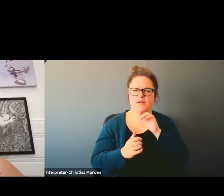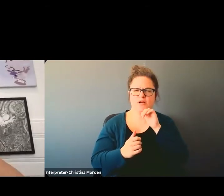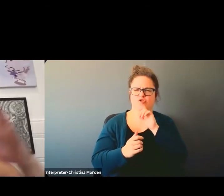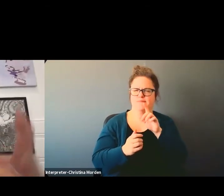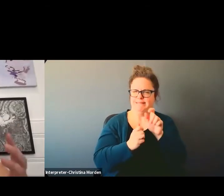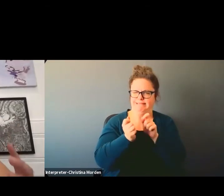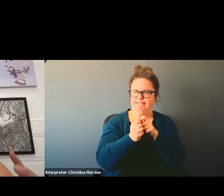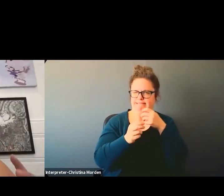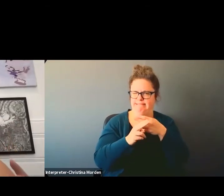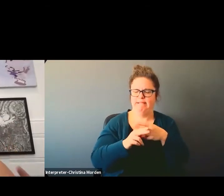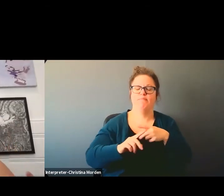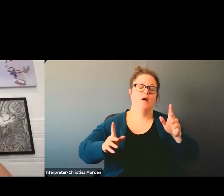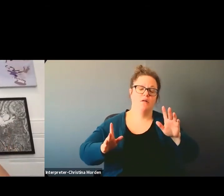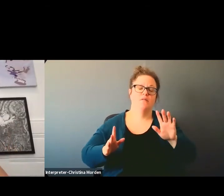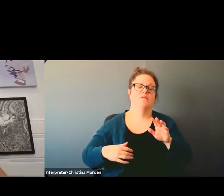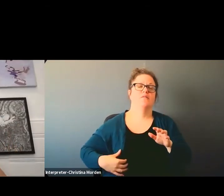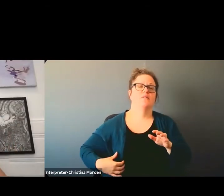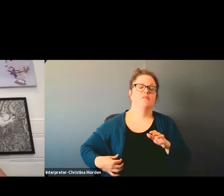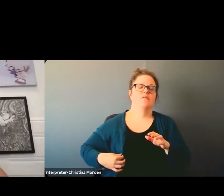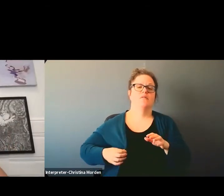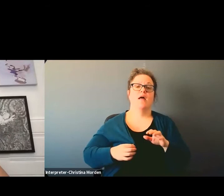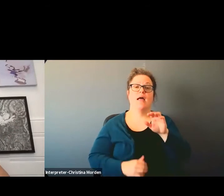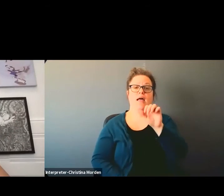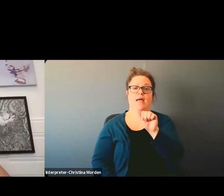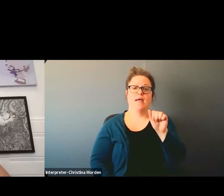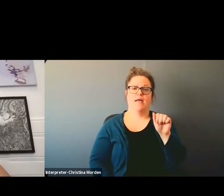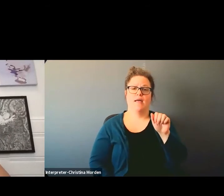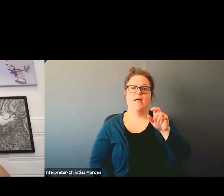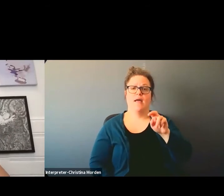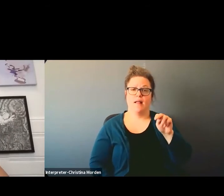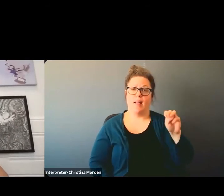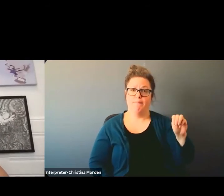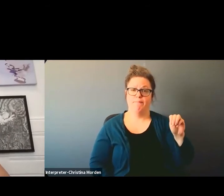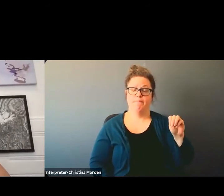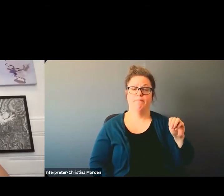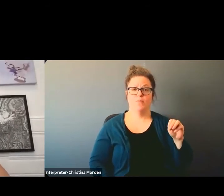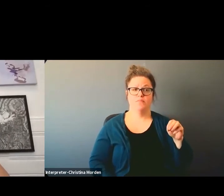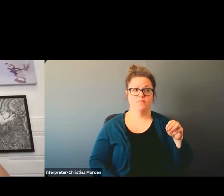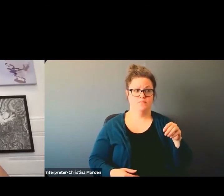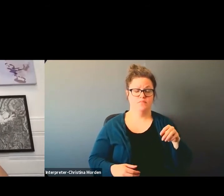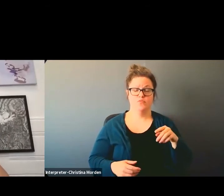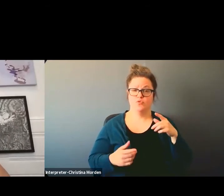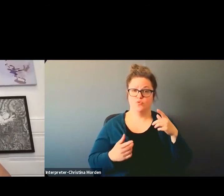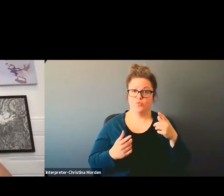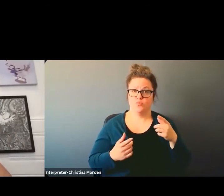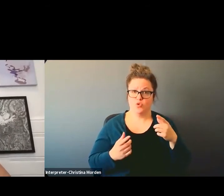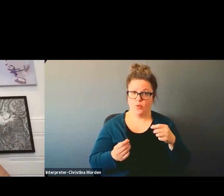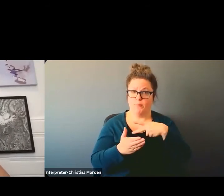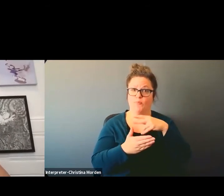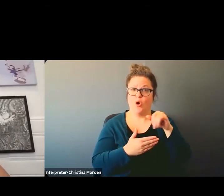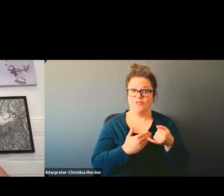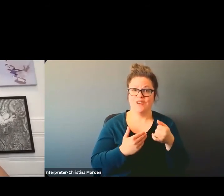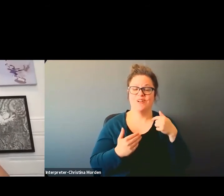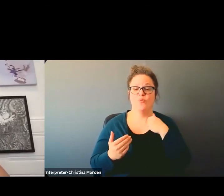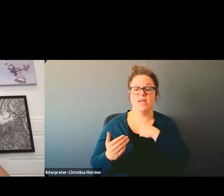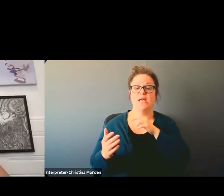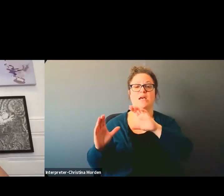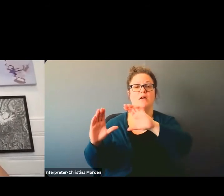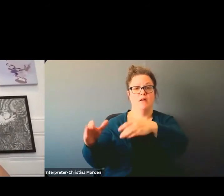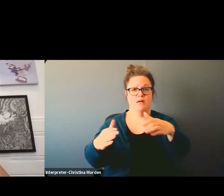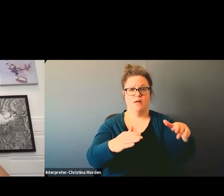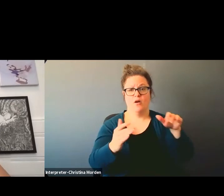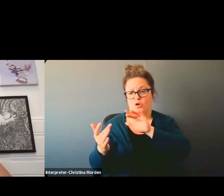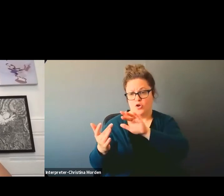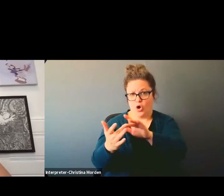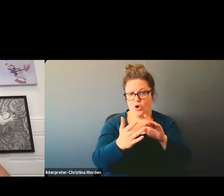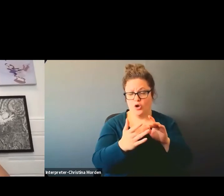just talking about accessibility of spaces. AANM is doing a project over the summer where we're reaching out to the different disability groups to create